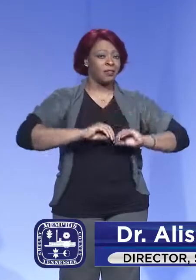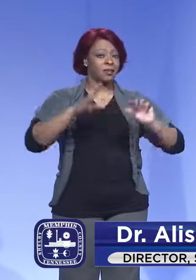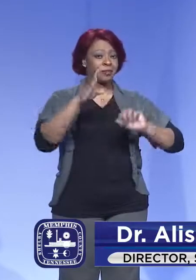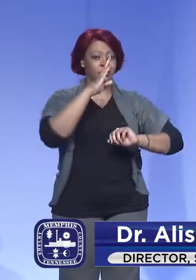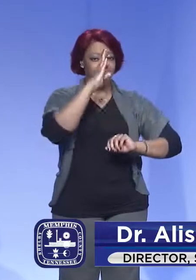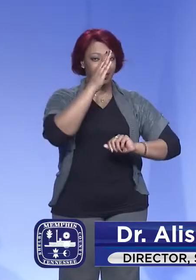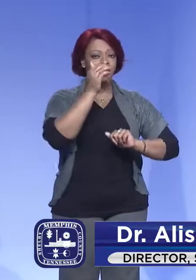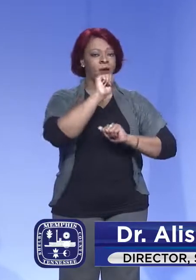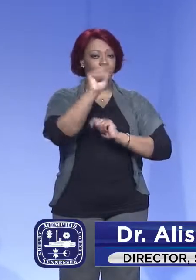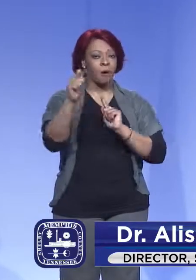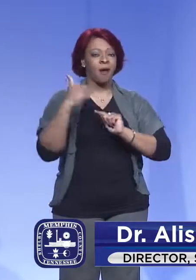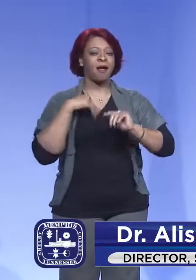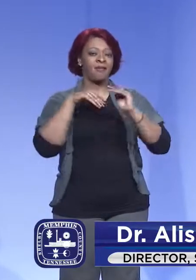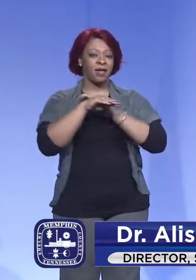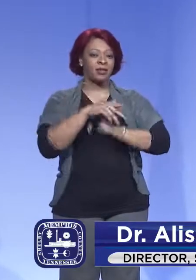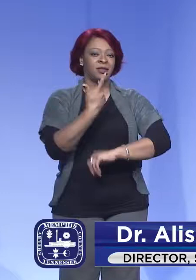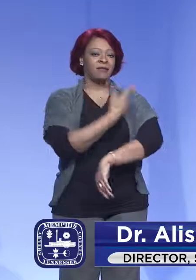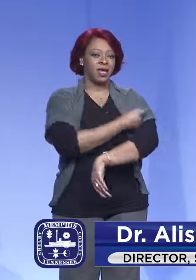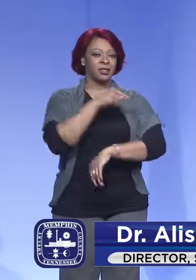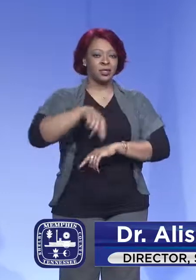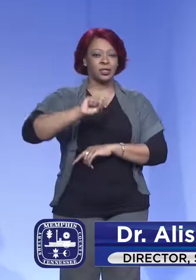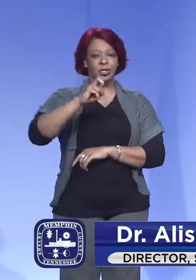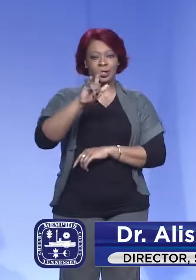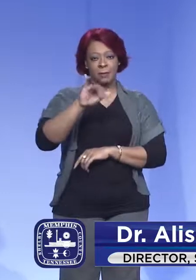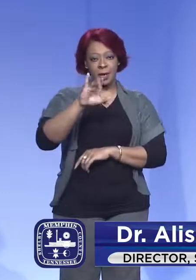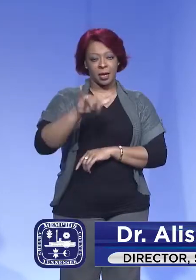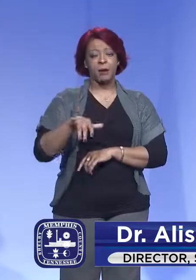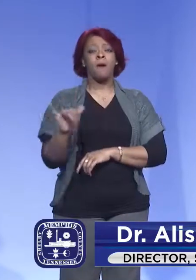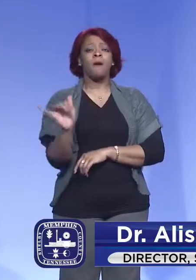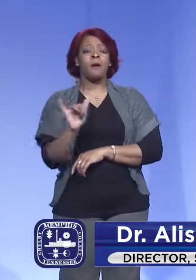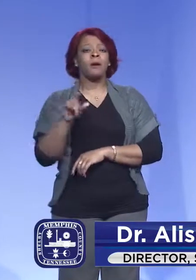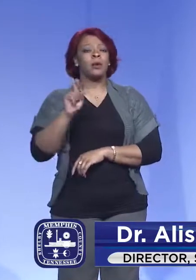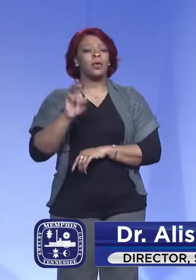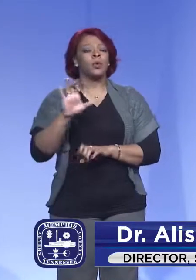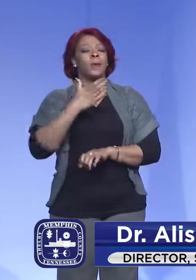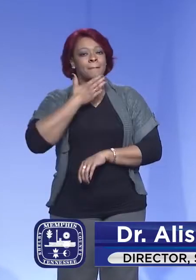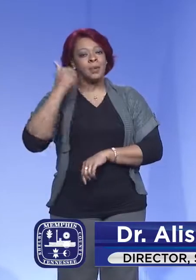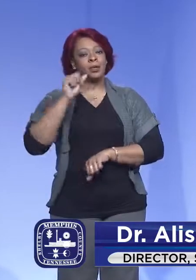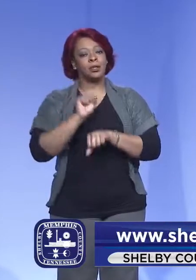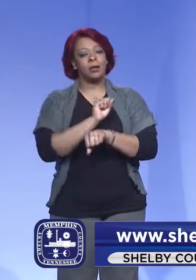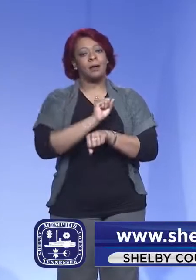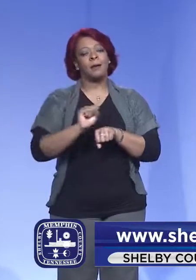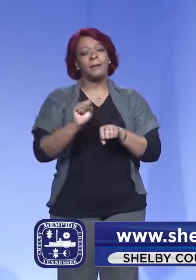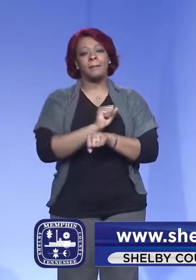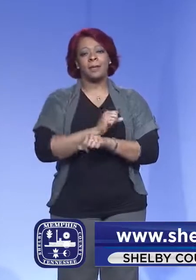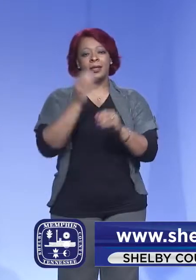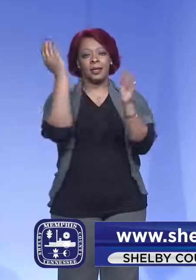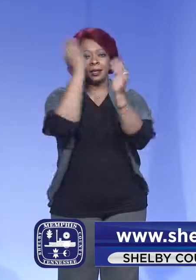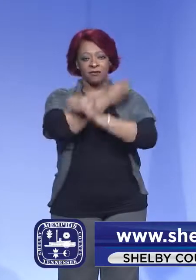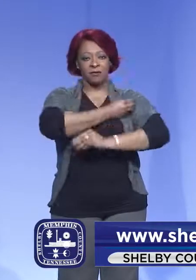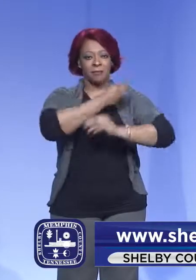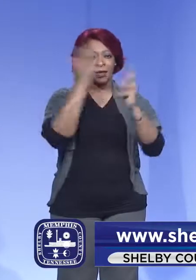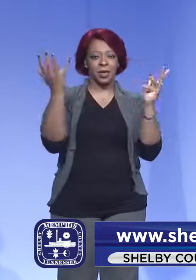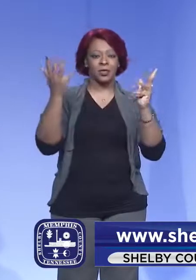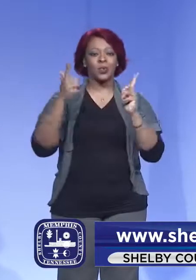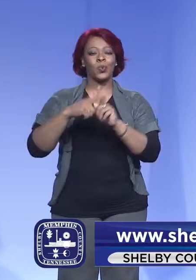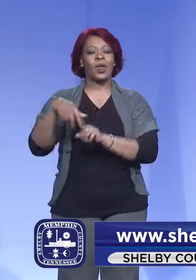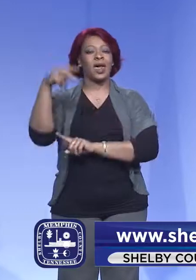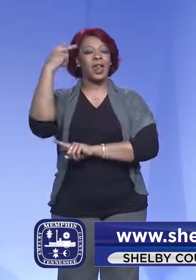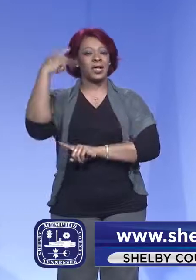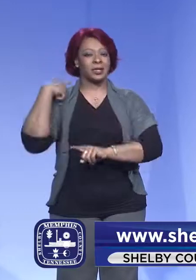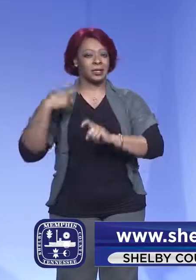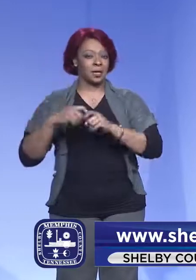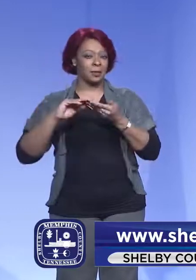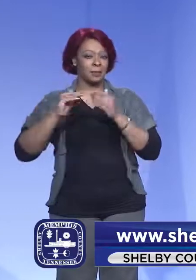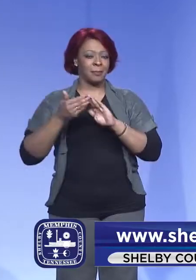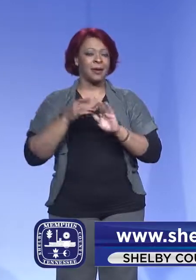has access to vaccine in Shelby County, but also we need to do a better job at getting information out to the Latino community